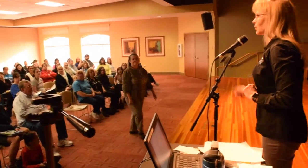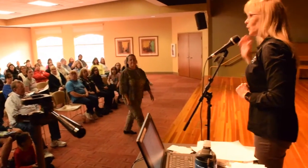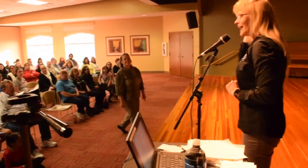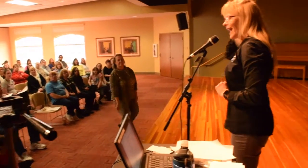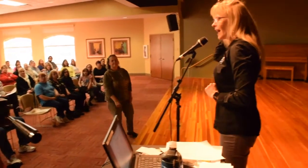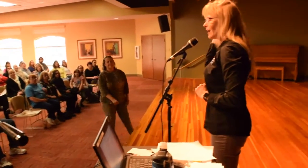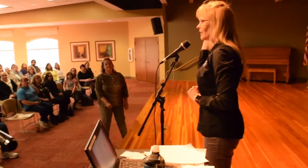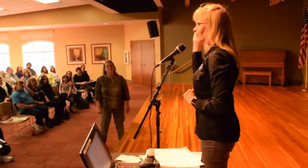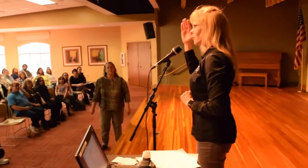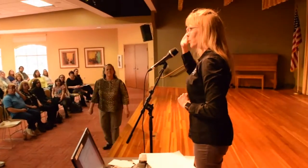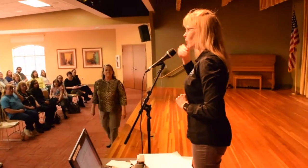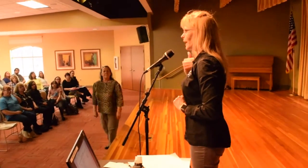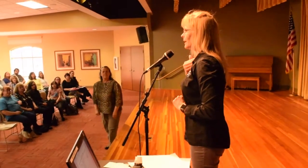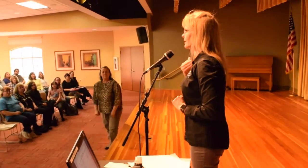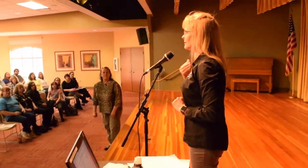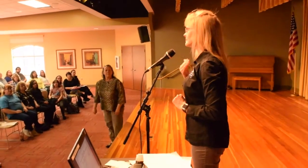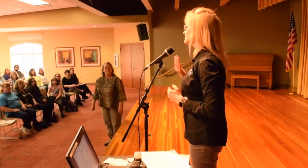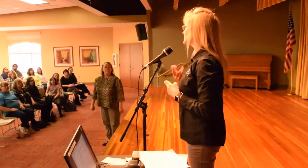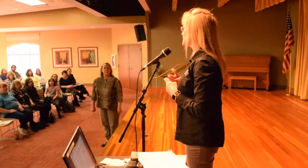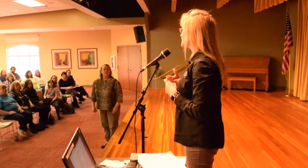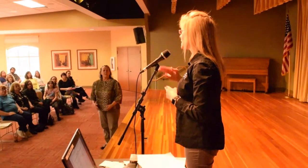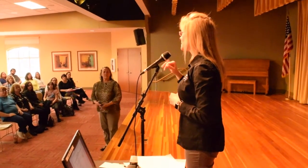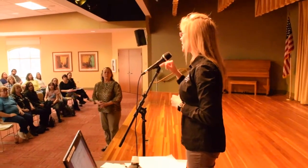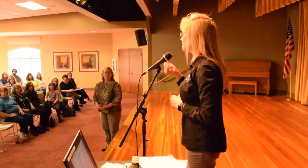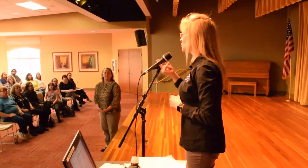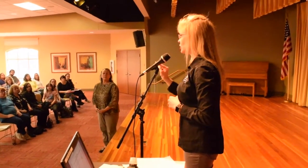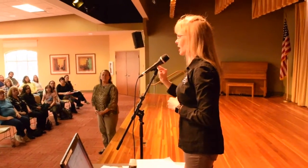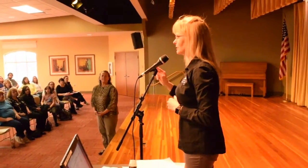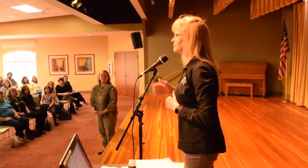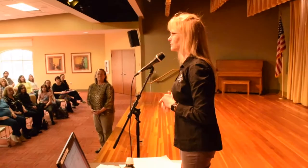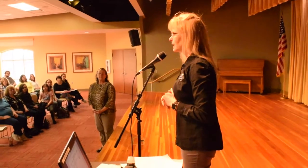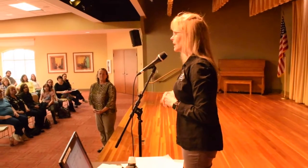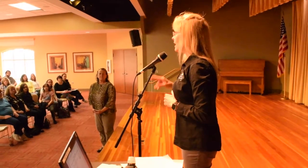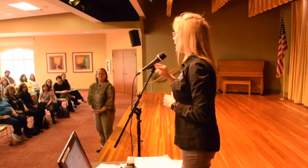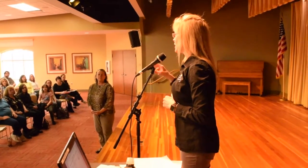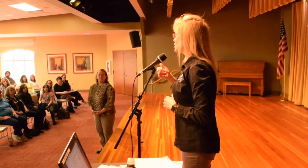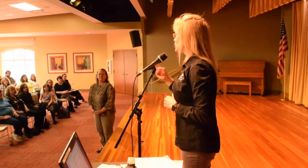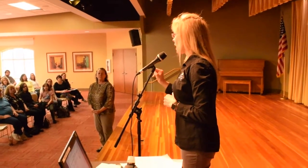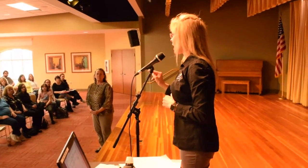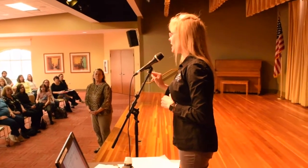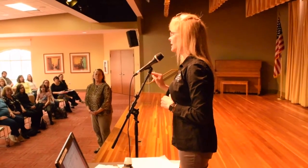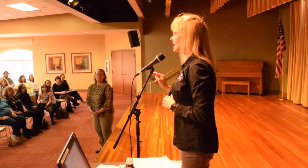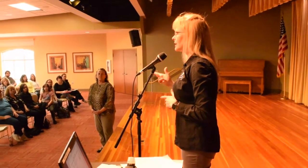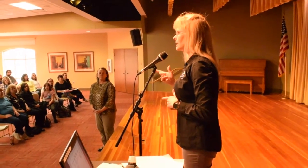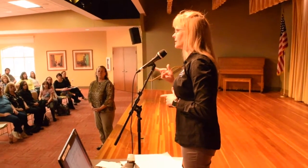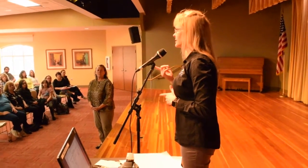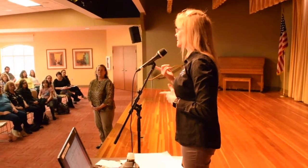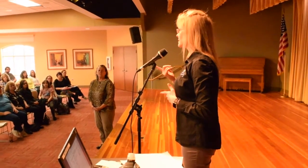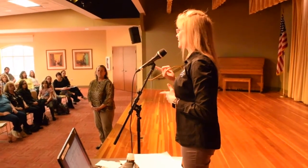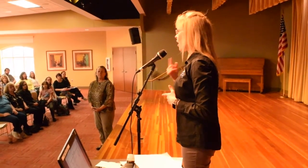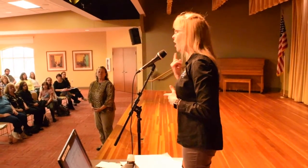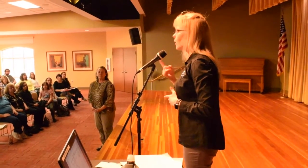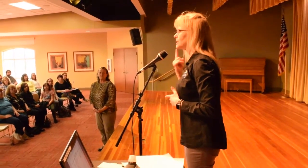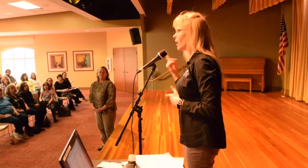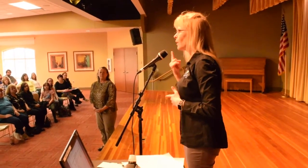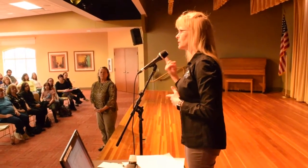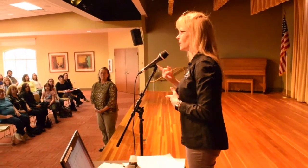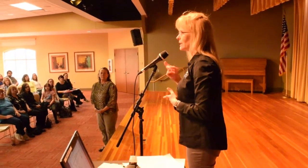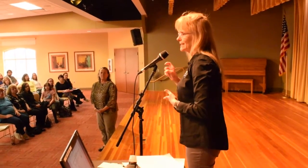And we have a boy, let's say his name is John. And John is always